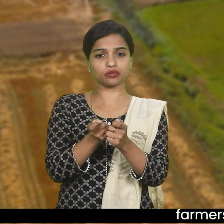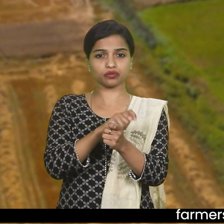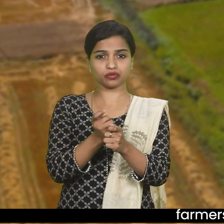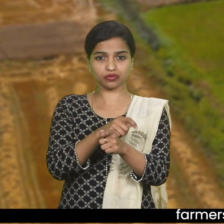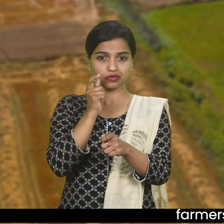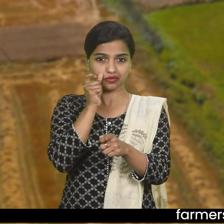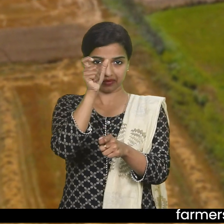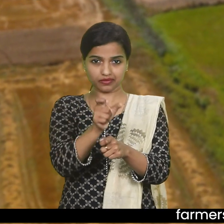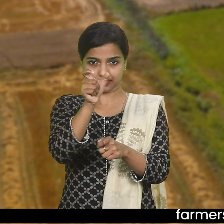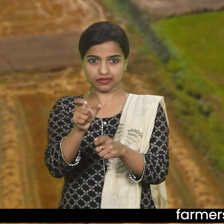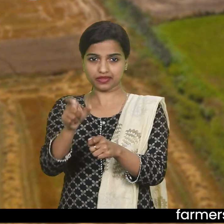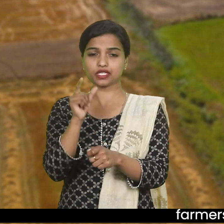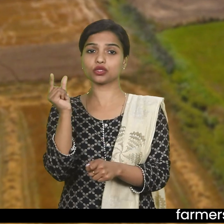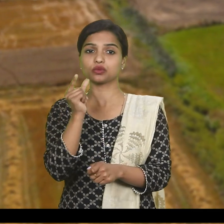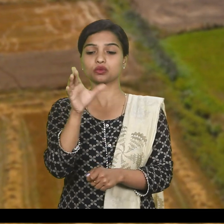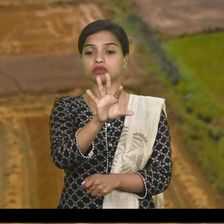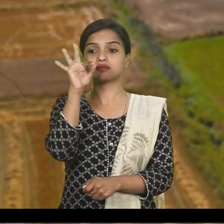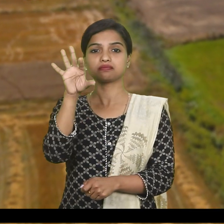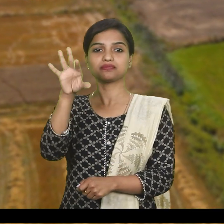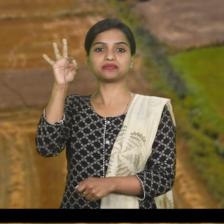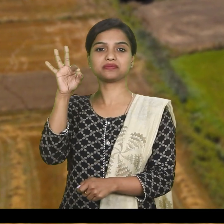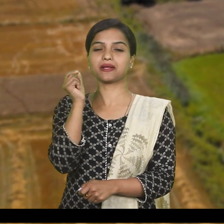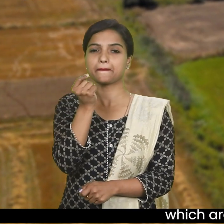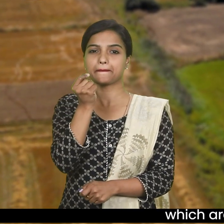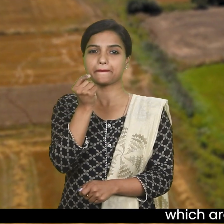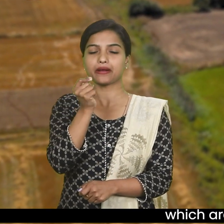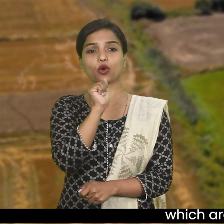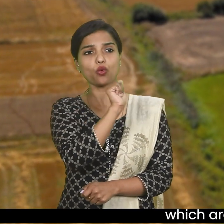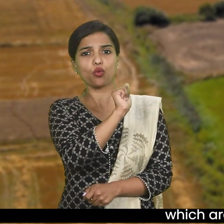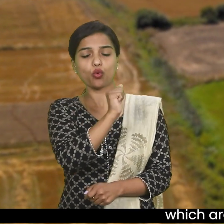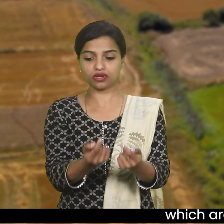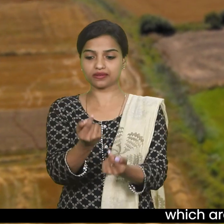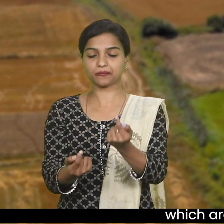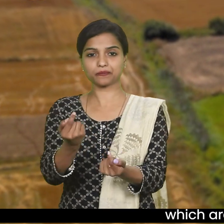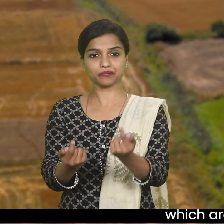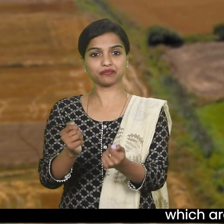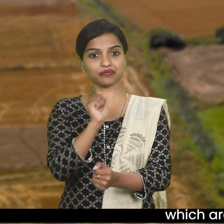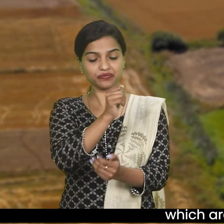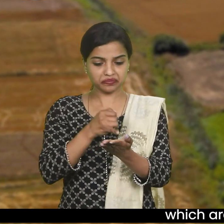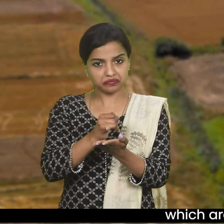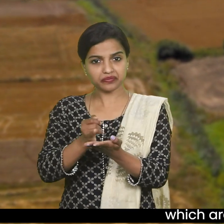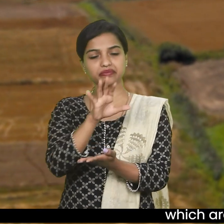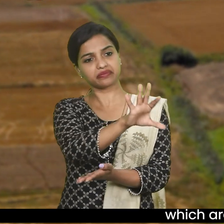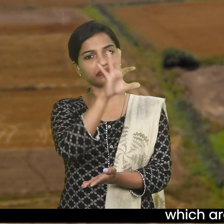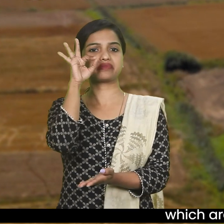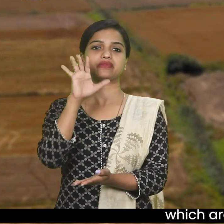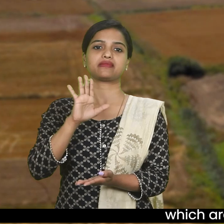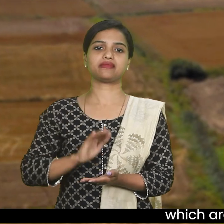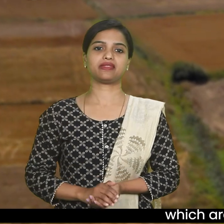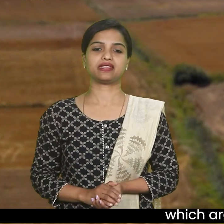farmers used to select the seeds from their crops which are cultivated by themselves.